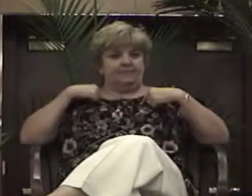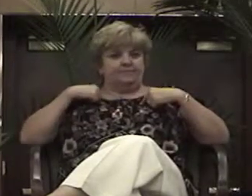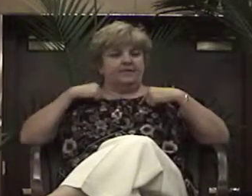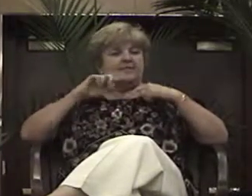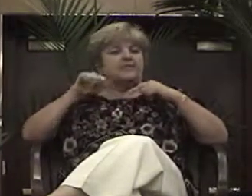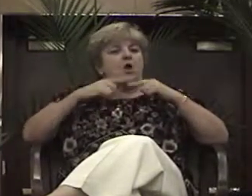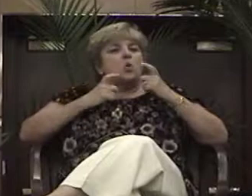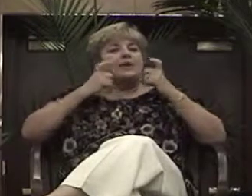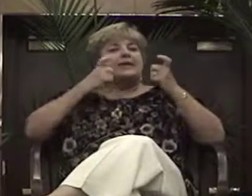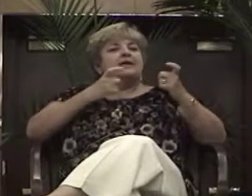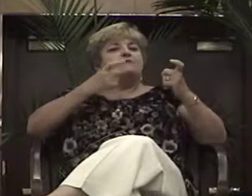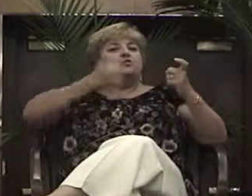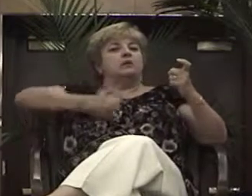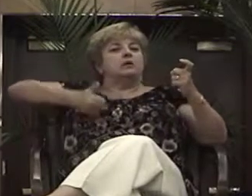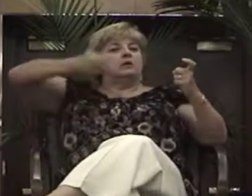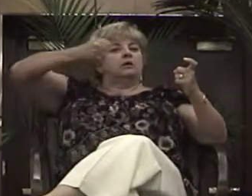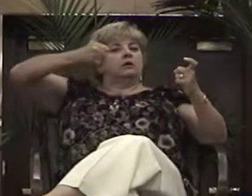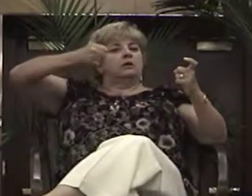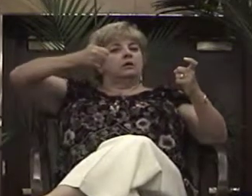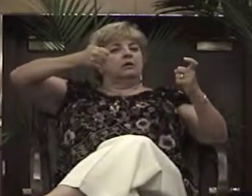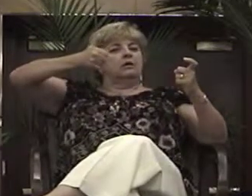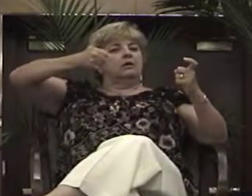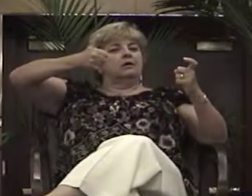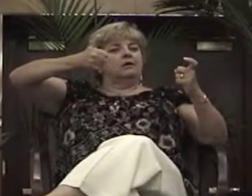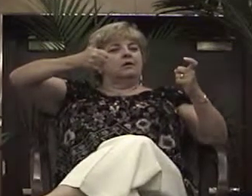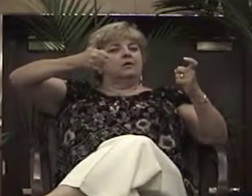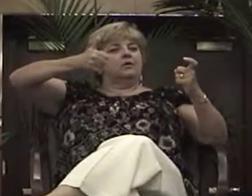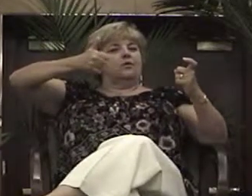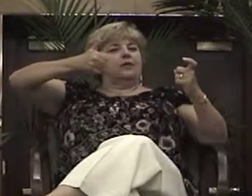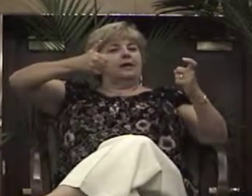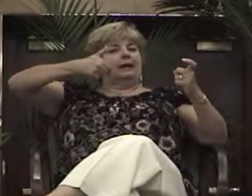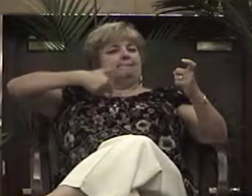of states. And here a tramp from Vancouver comes.